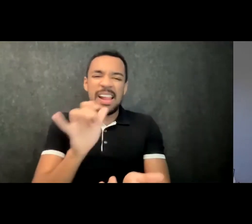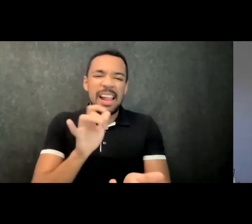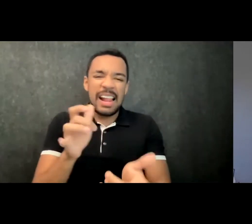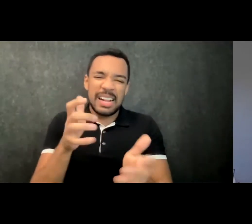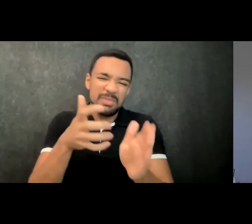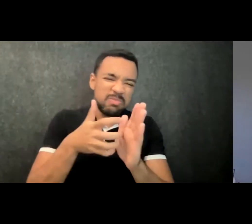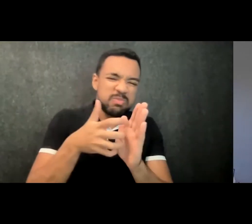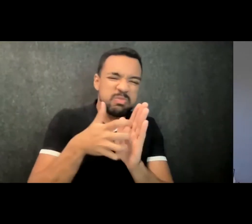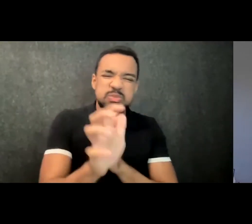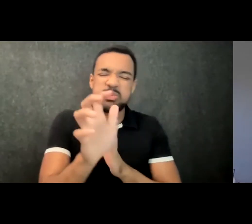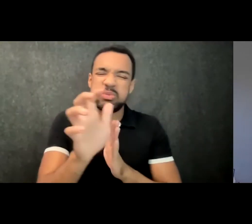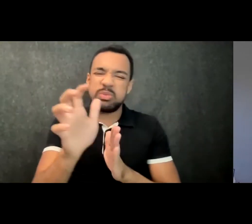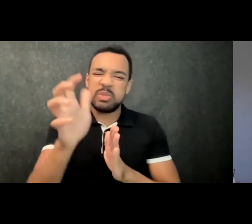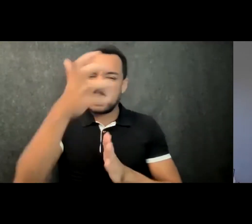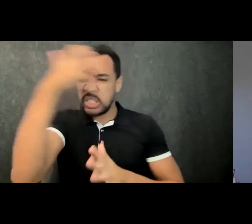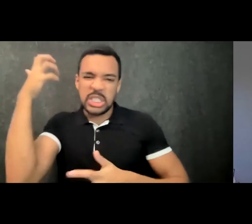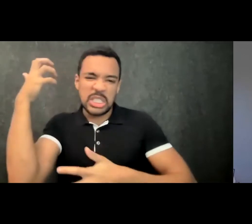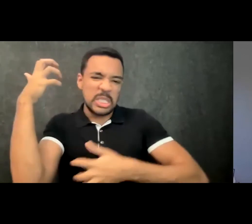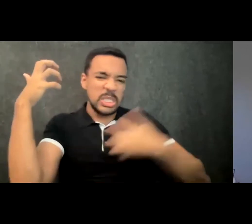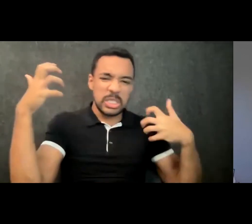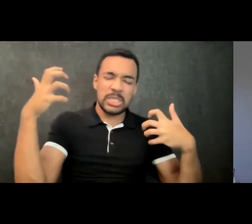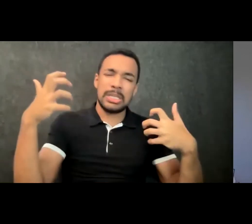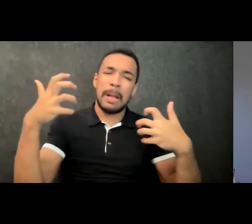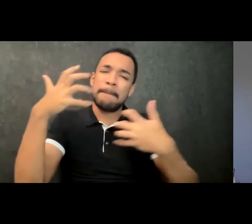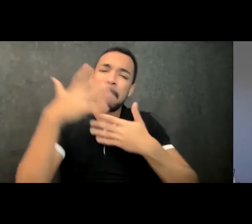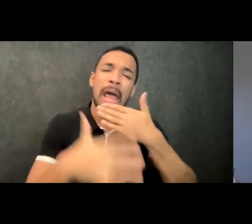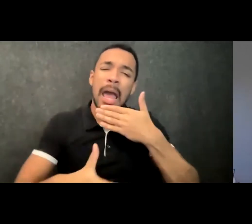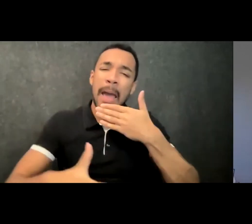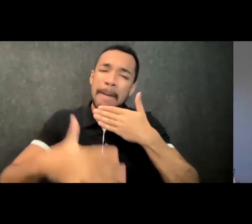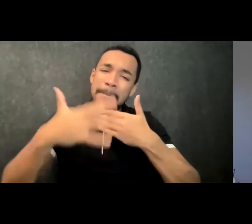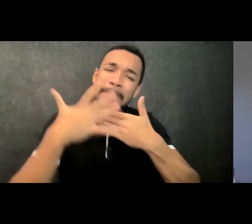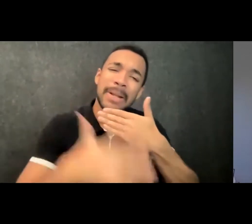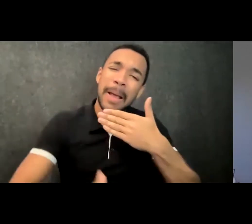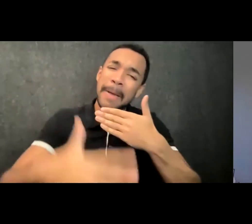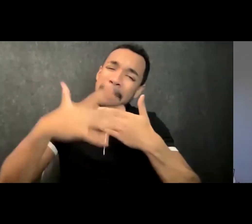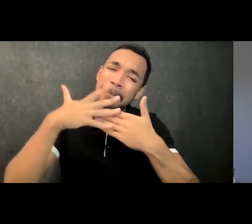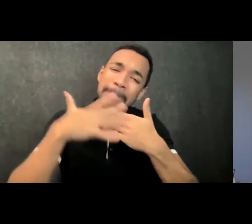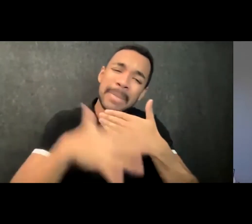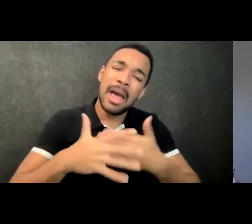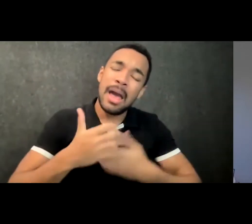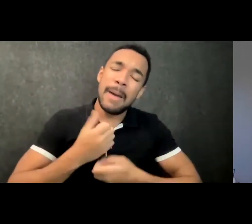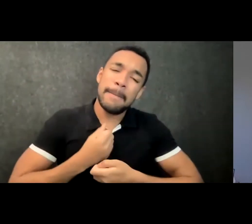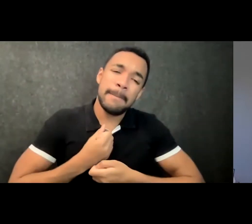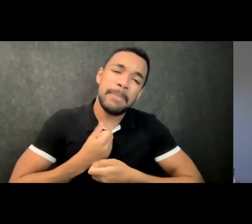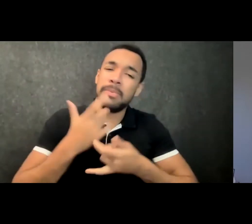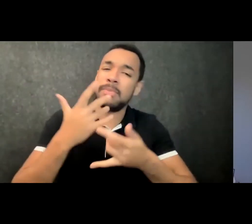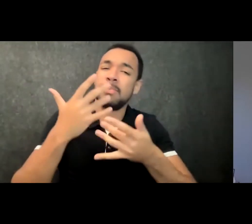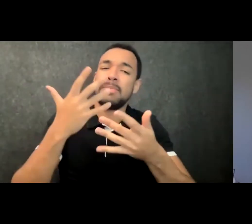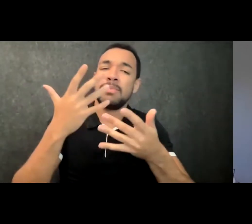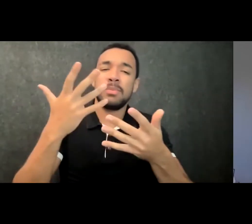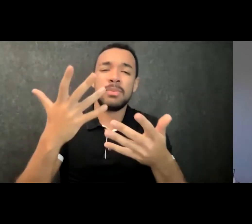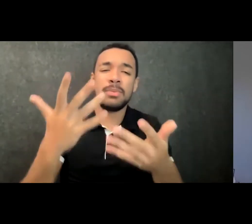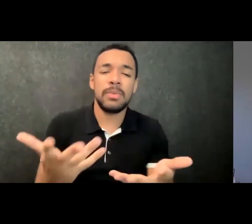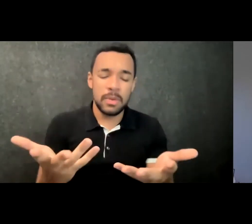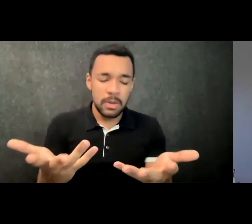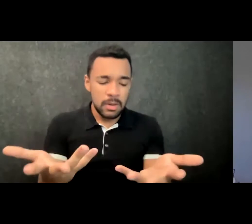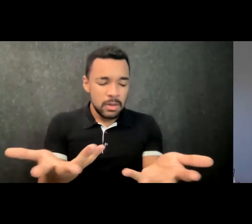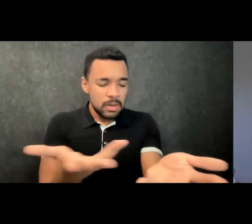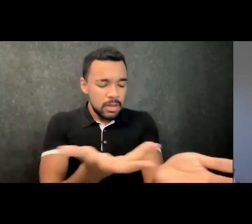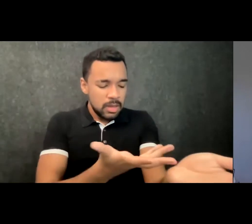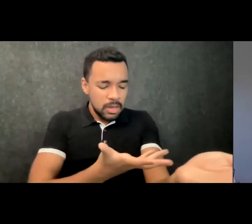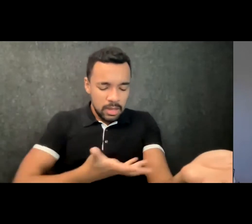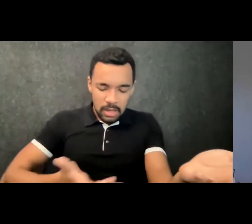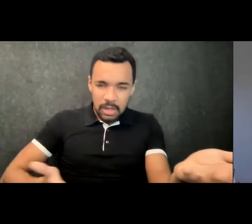as evidence that I am here, my blood, my blood, my blood. In my blood,